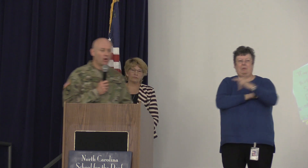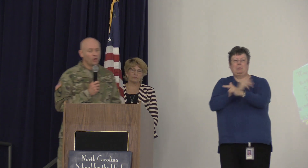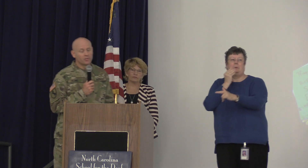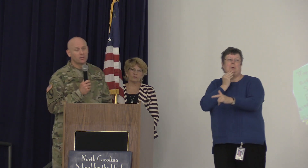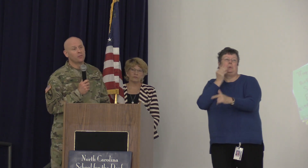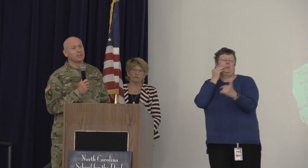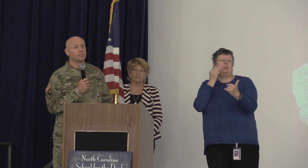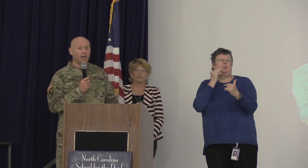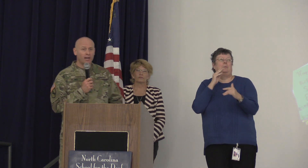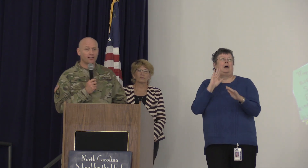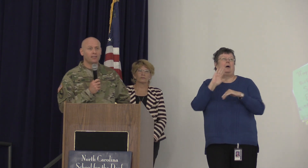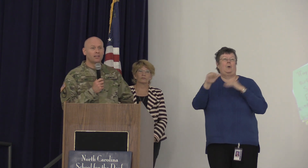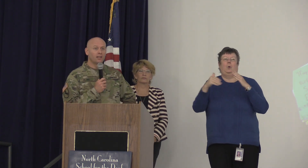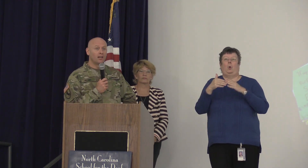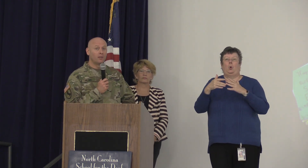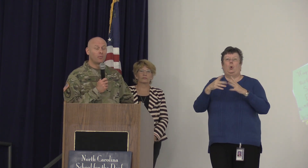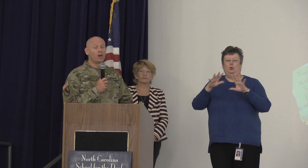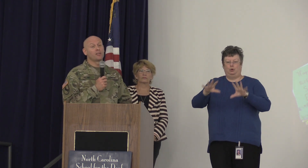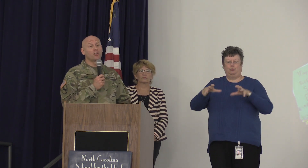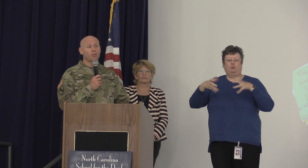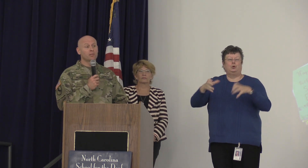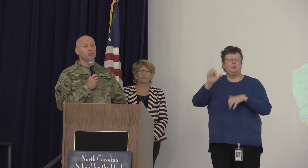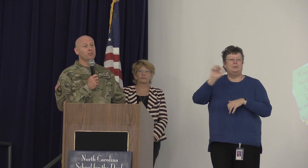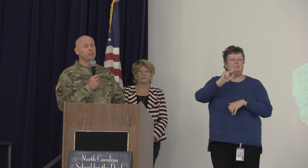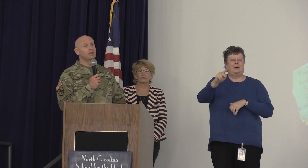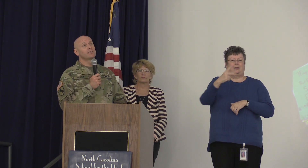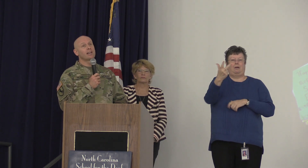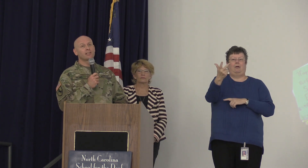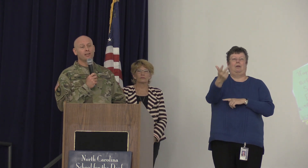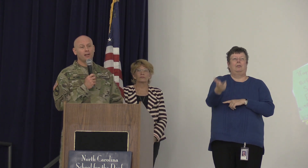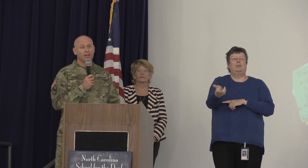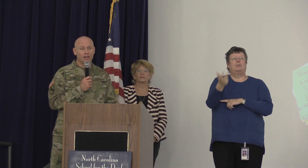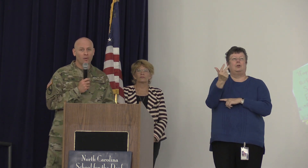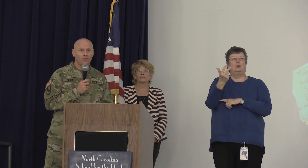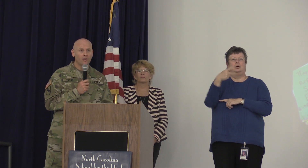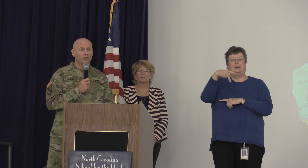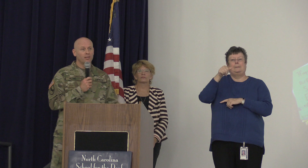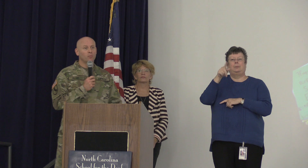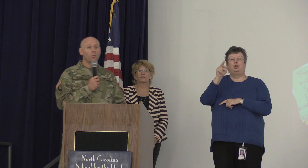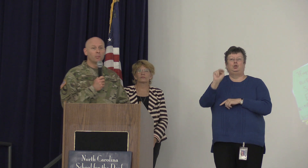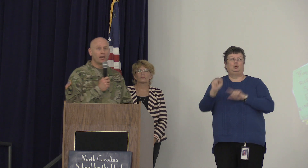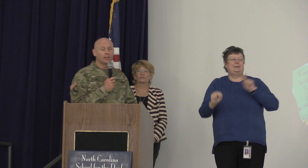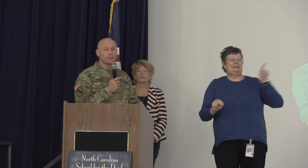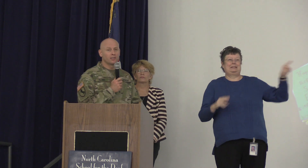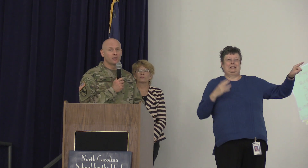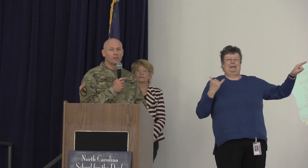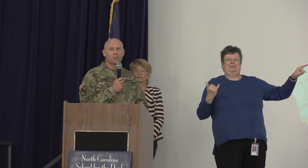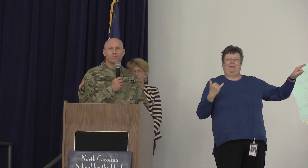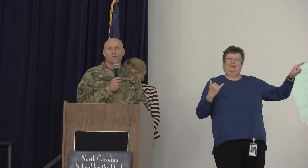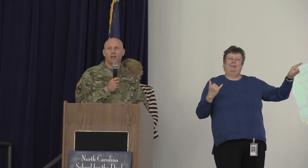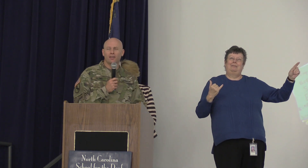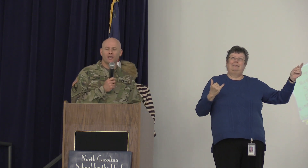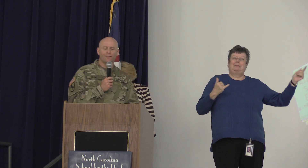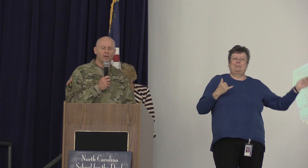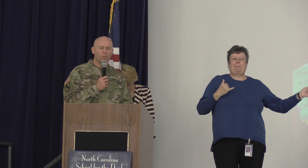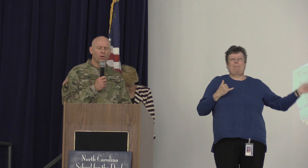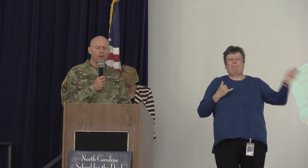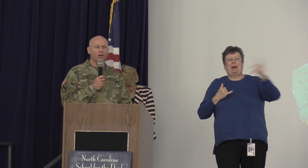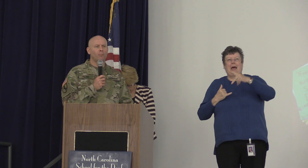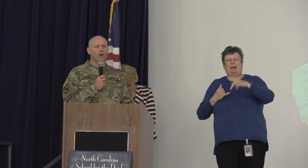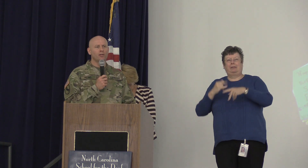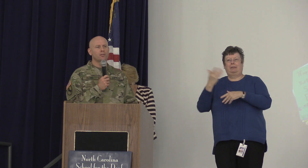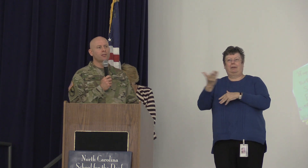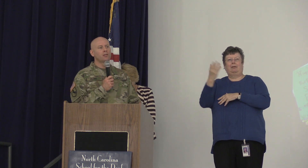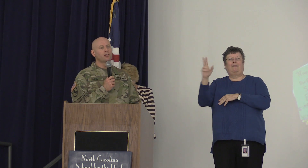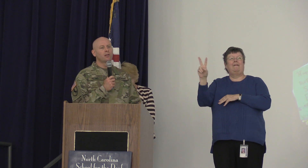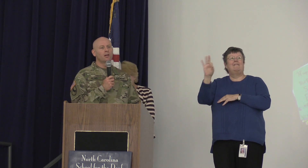Our whole platoon is back. Our 3rd platoon is actually there now. they won't be back until, I think, February